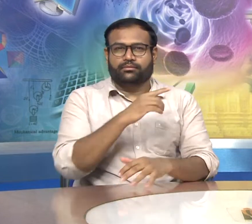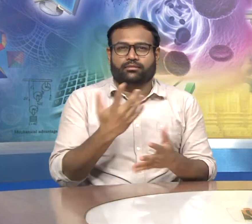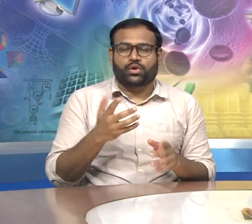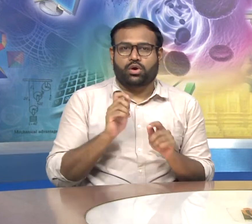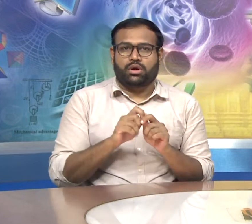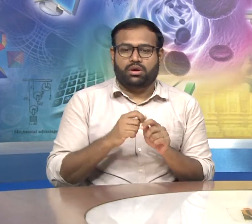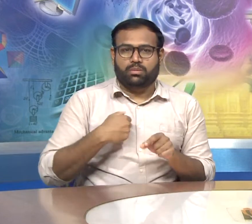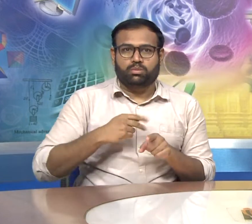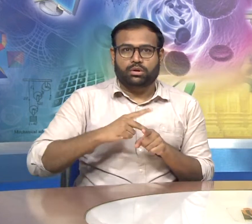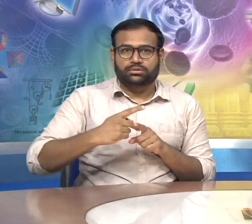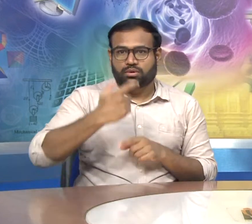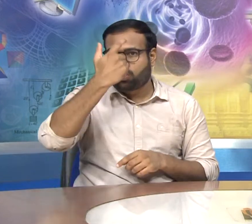Professional